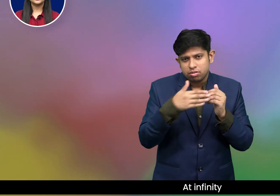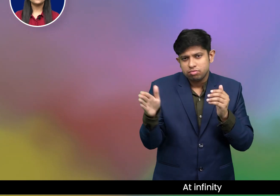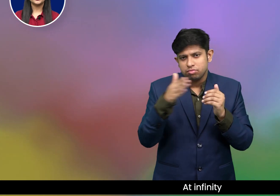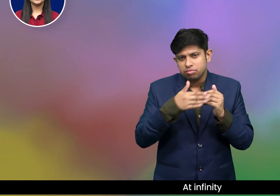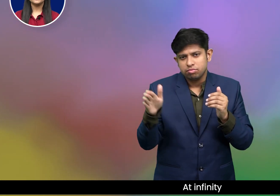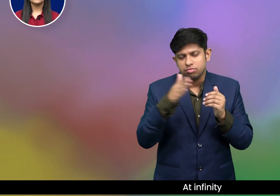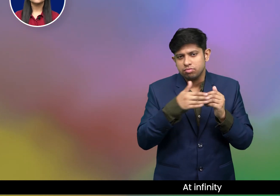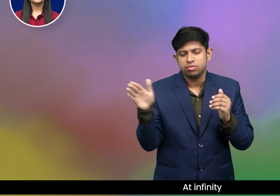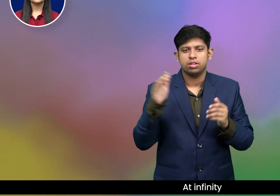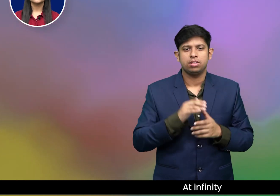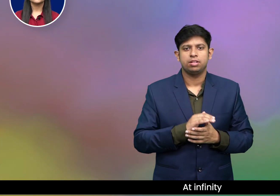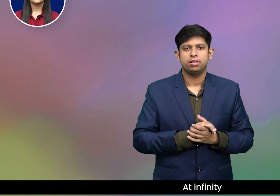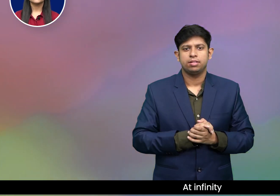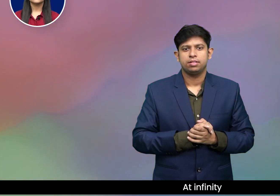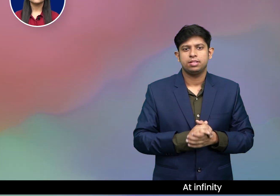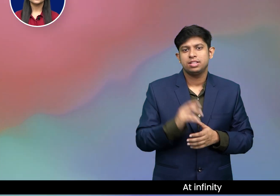At infinity,